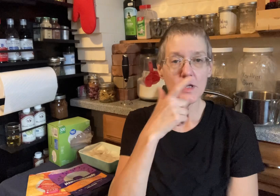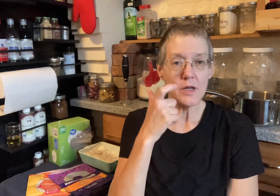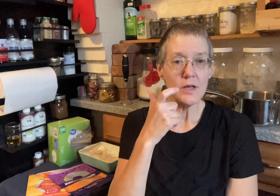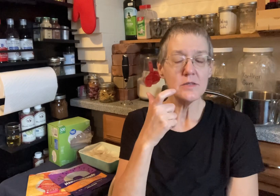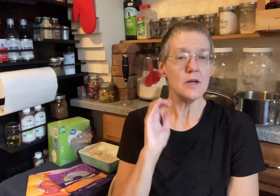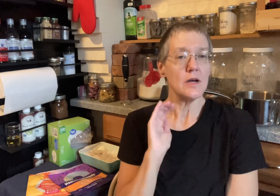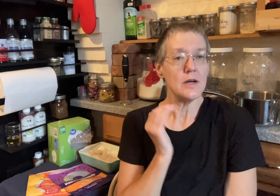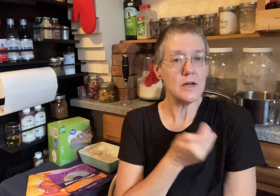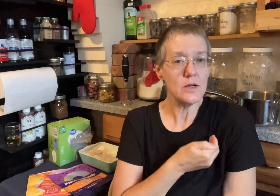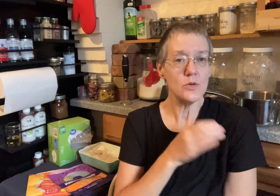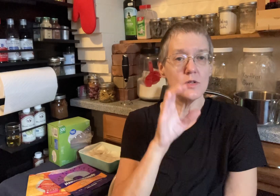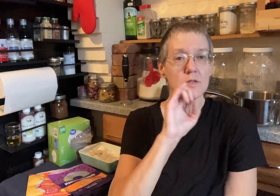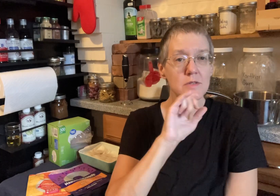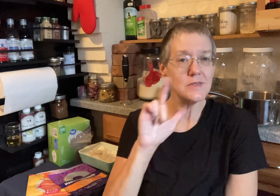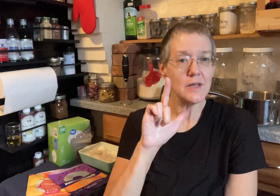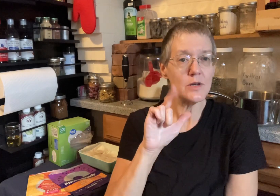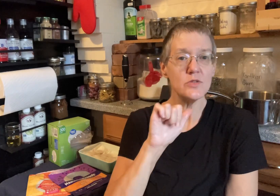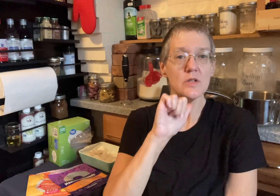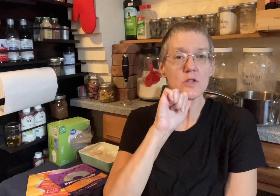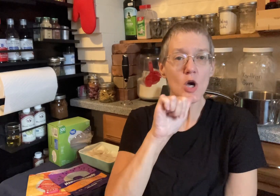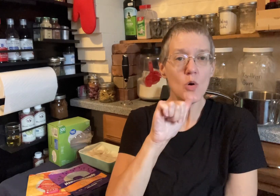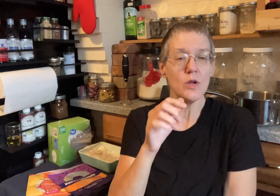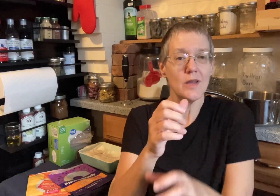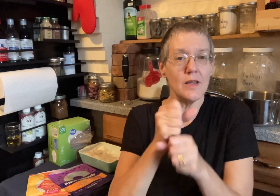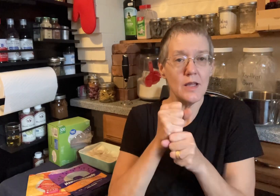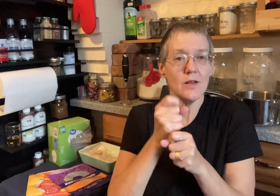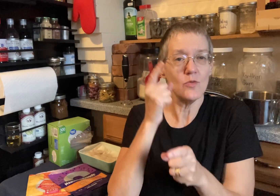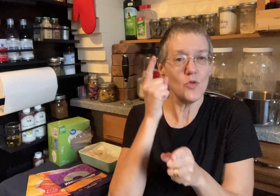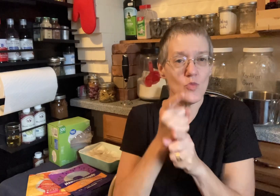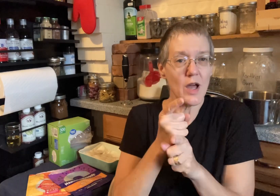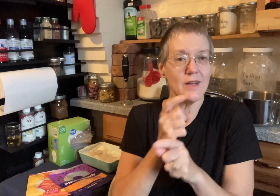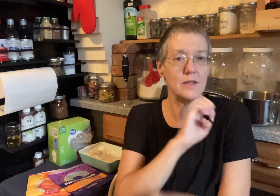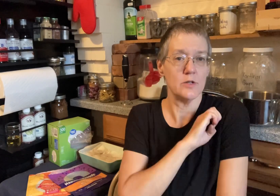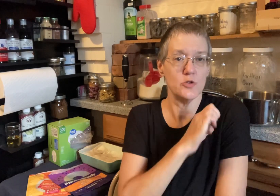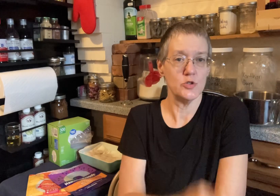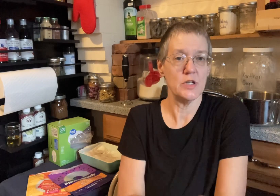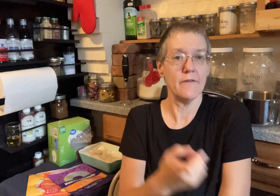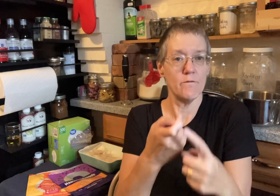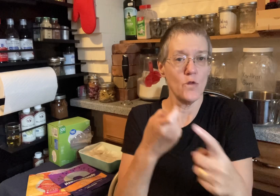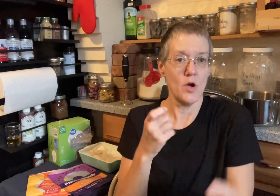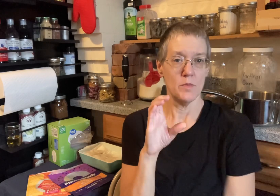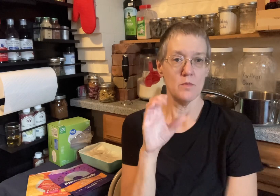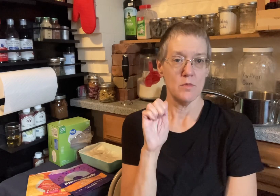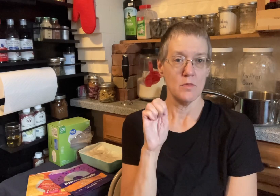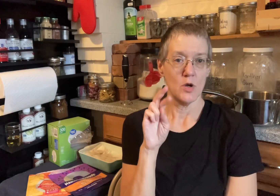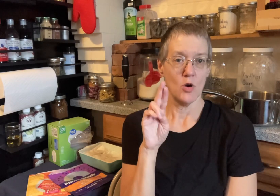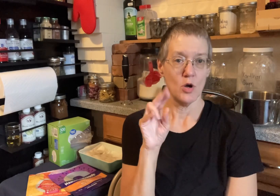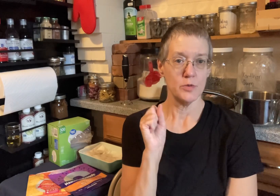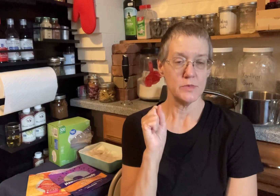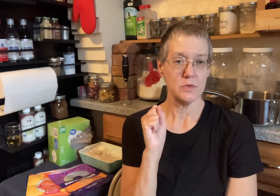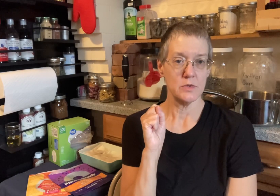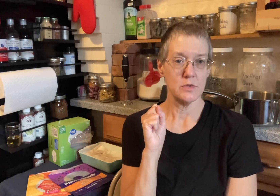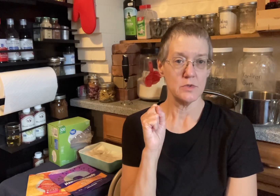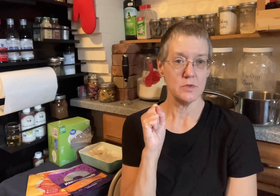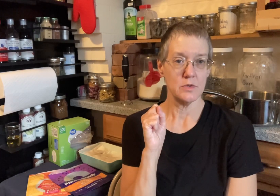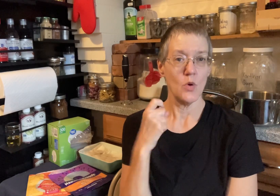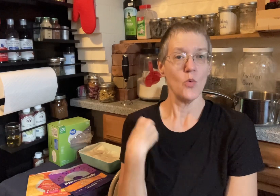hungry. Because people that struggle with obesity, their cells don't get the right energy from